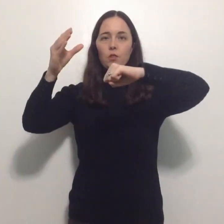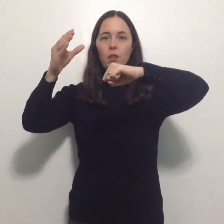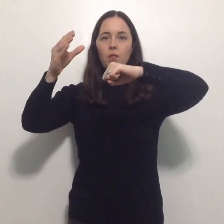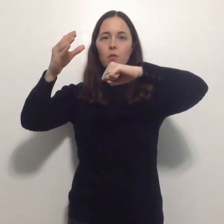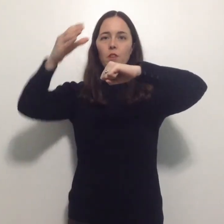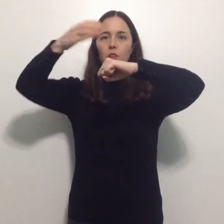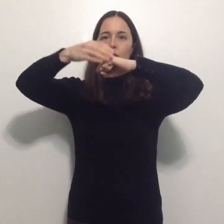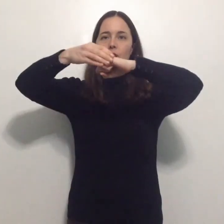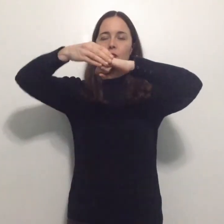some clouds above the earth,